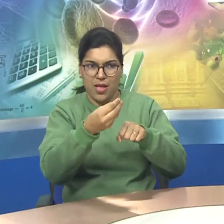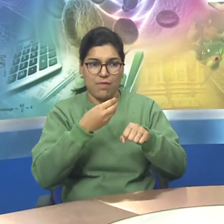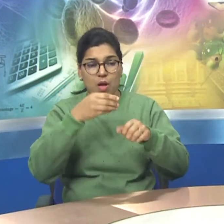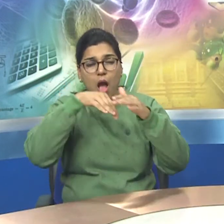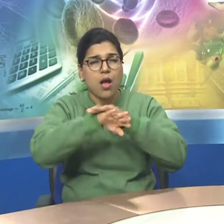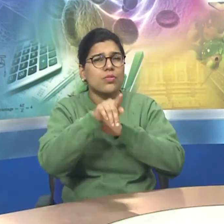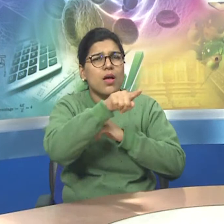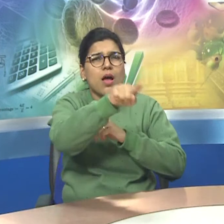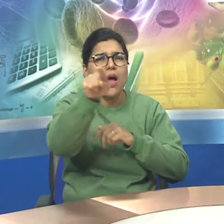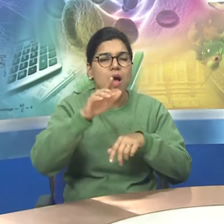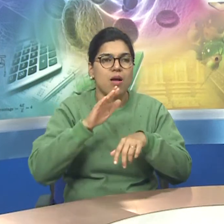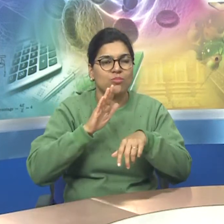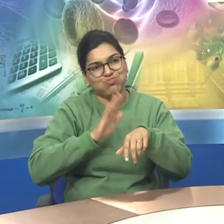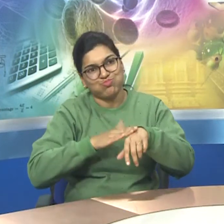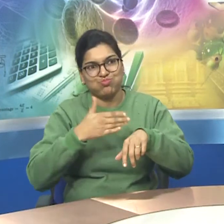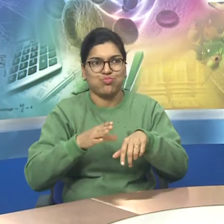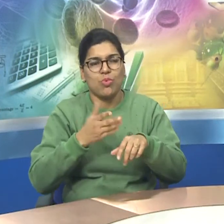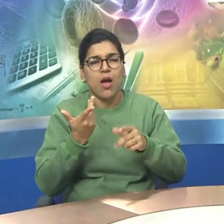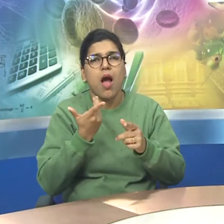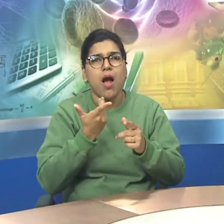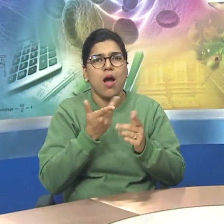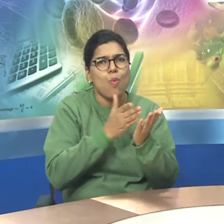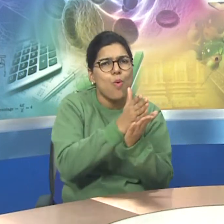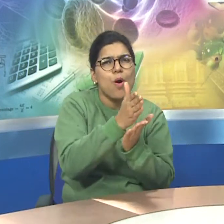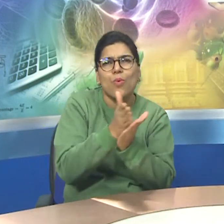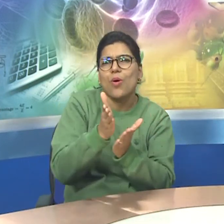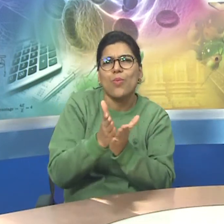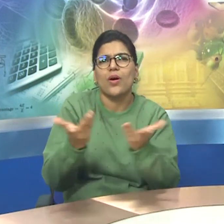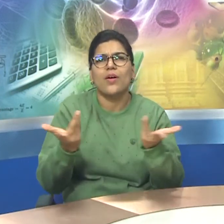What do you all do in your leisure hours?